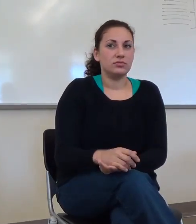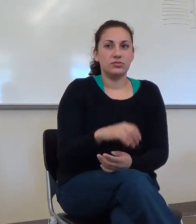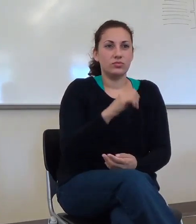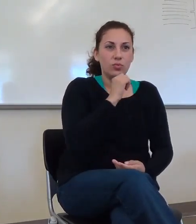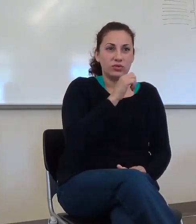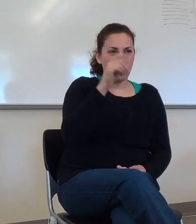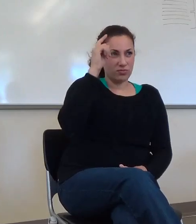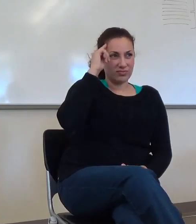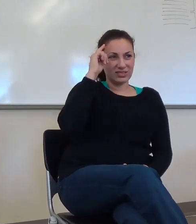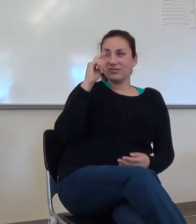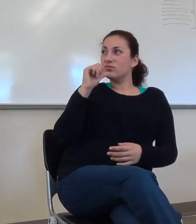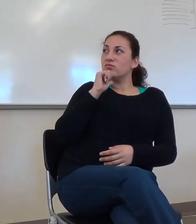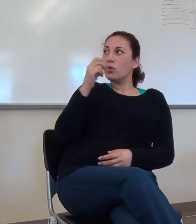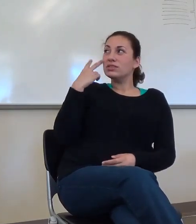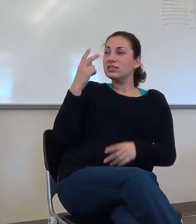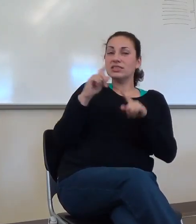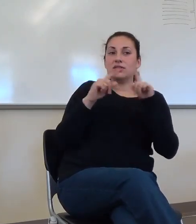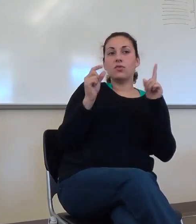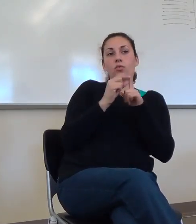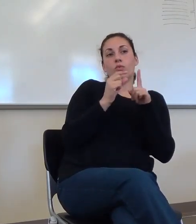that. The ancient Greeks, in